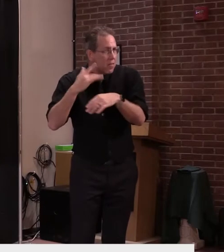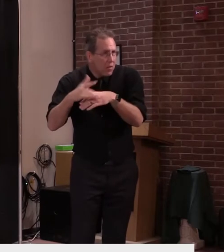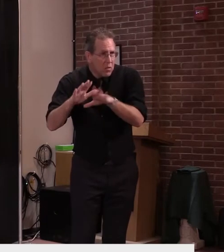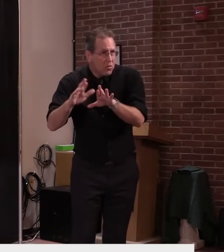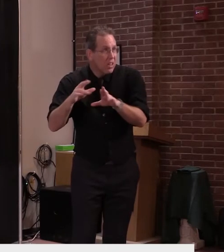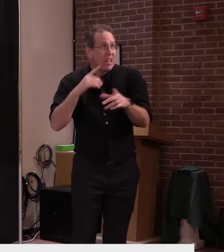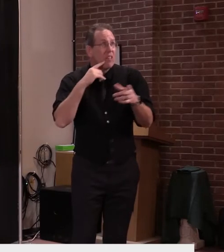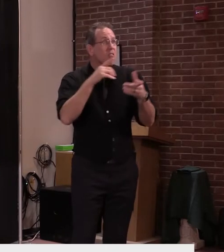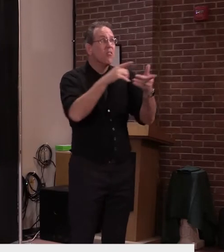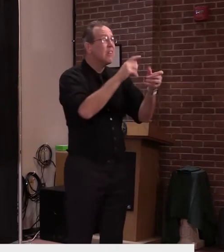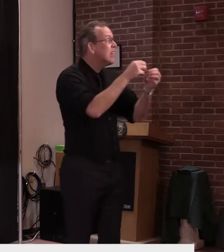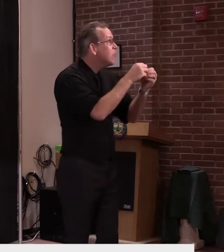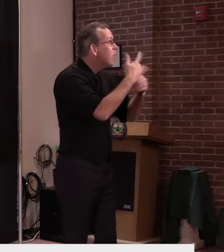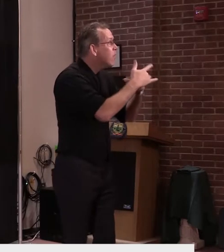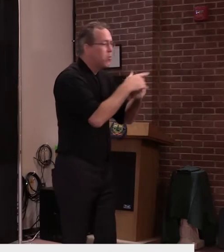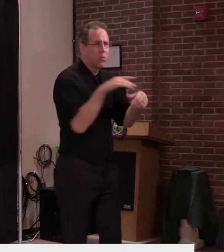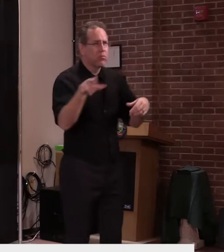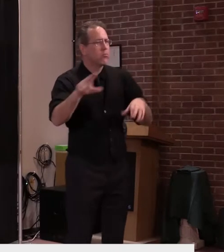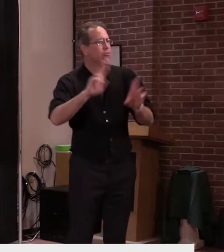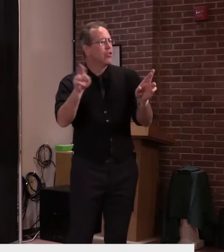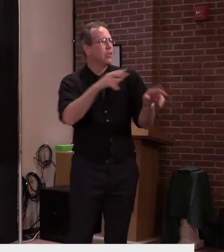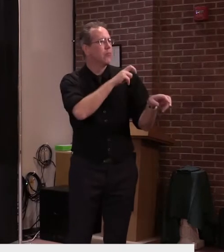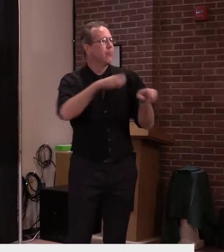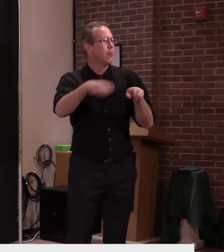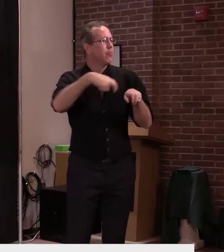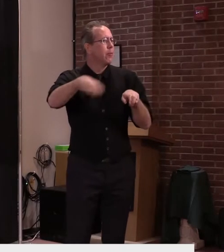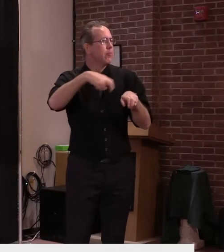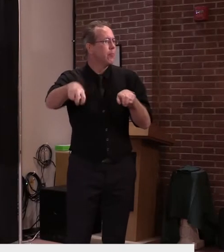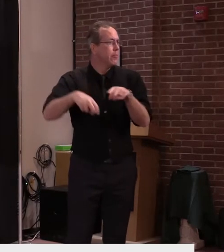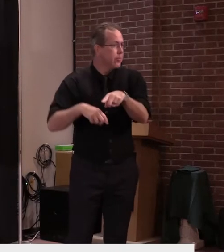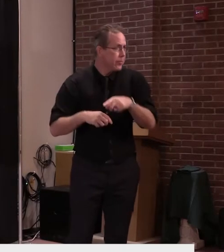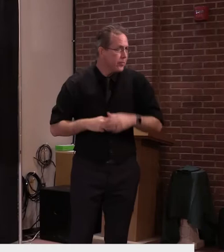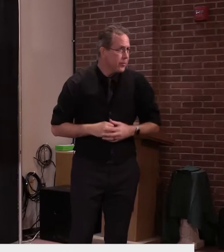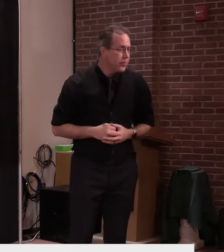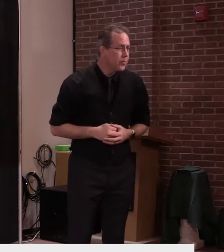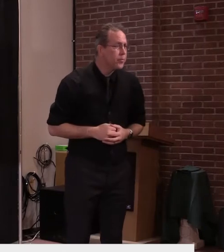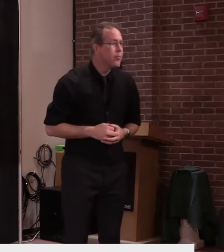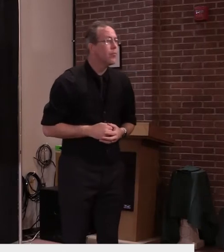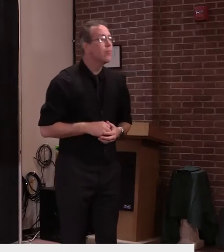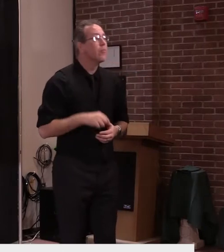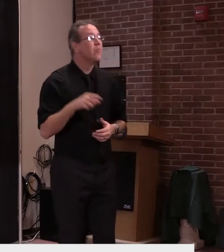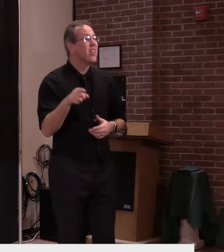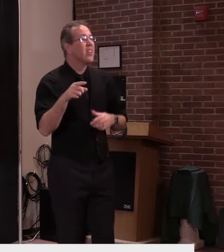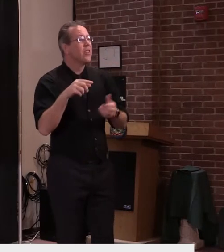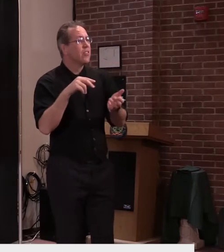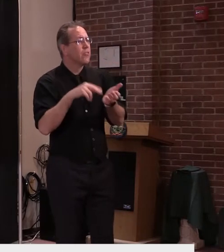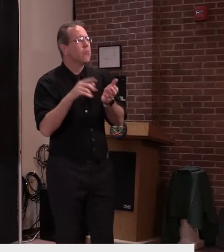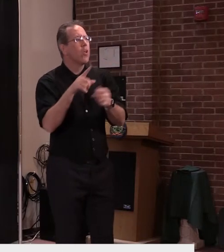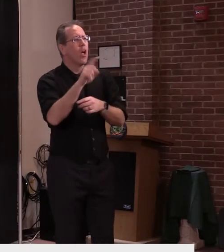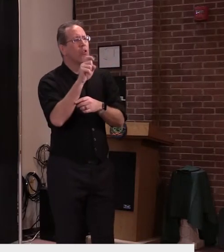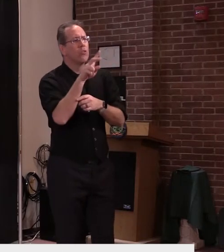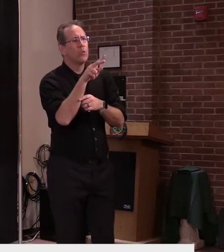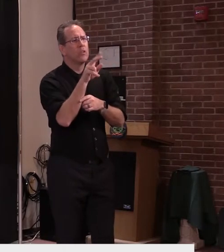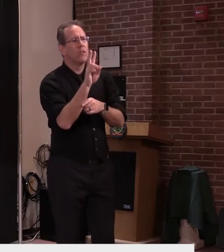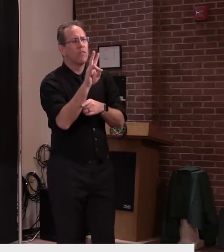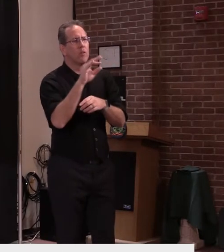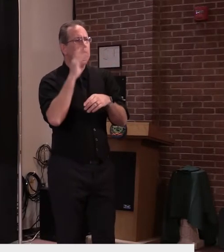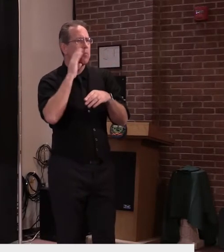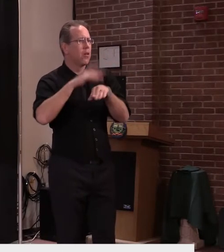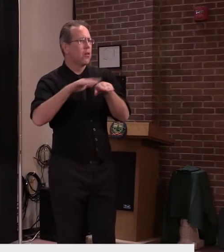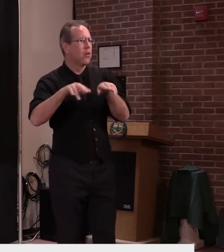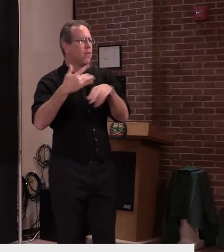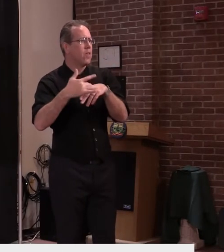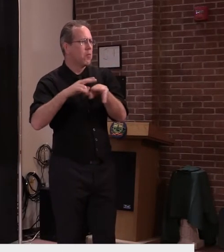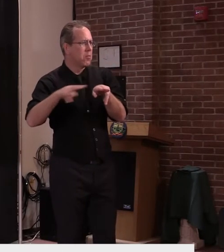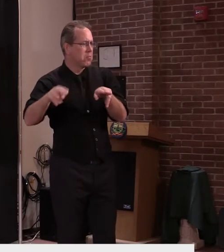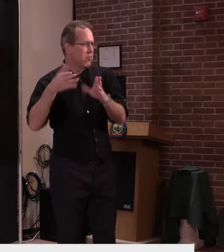appropriate. We have opened 127 additional beds and facilities across the state. There are currently